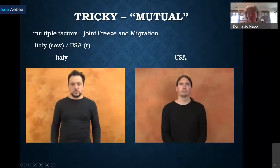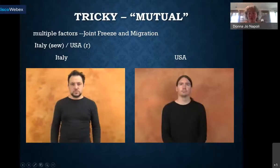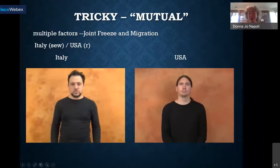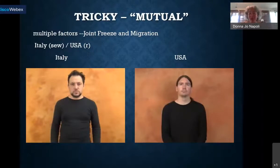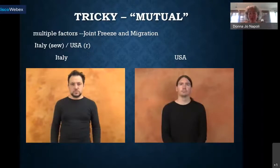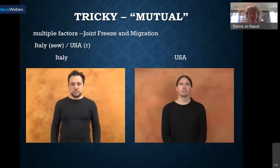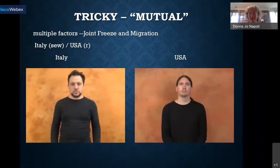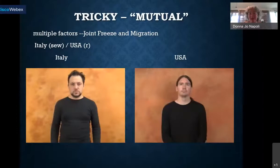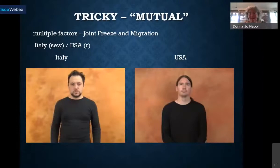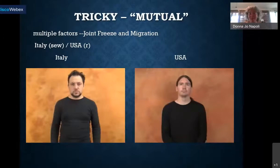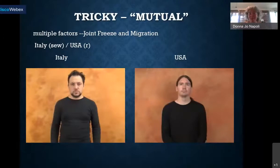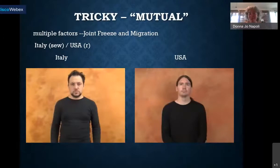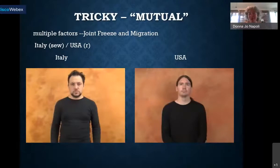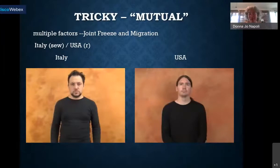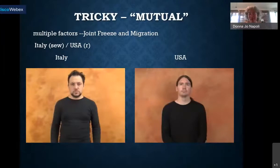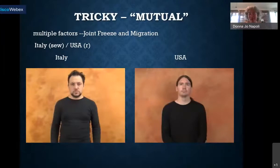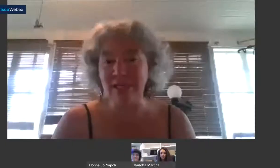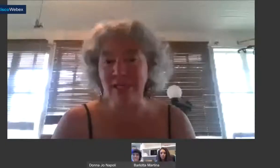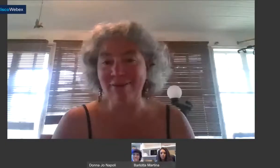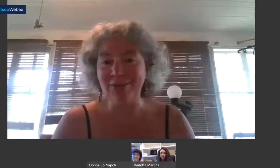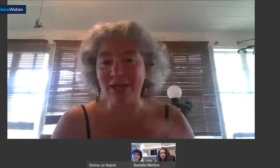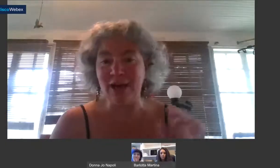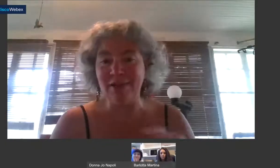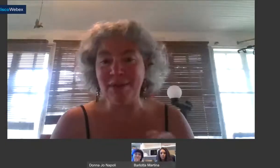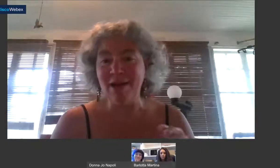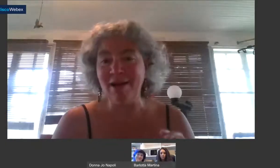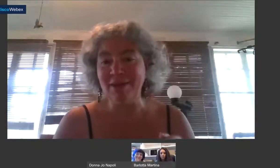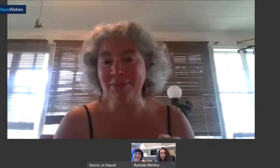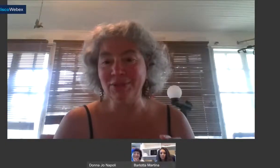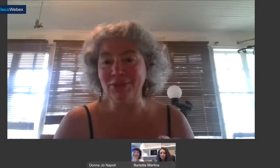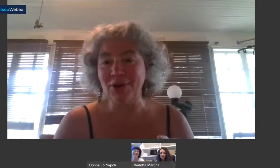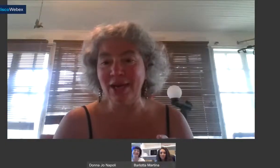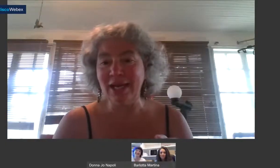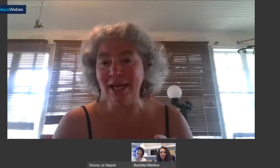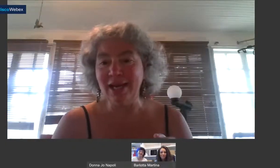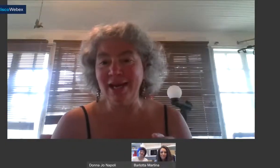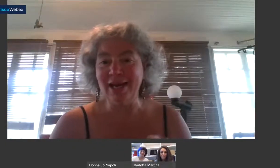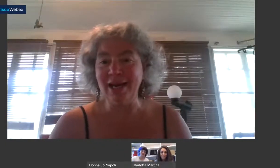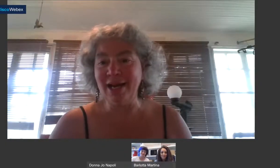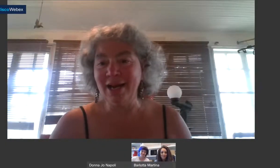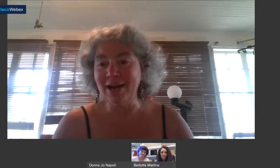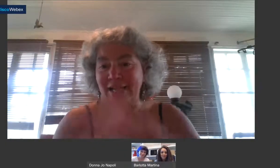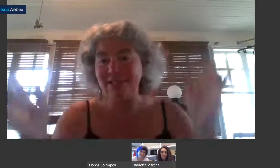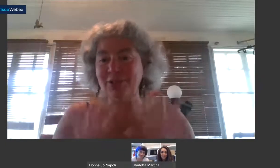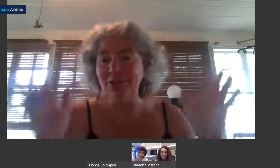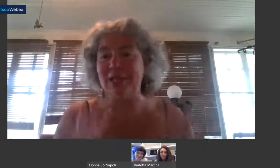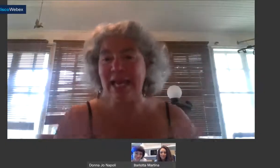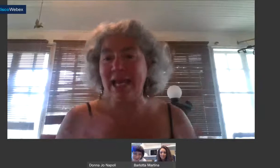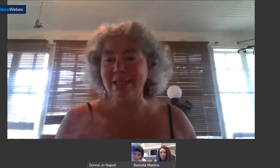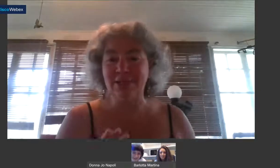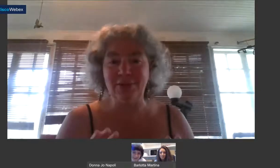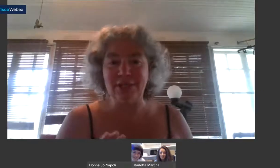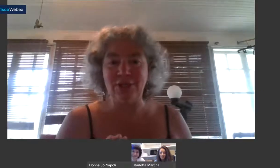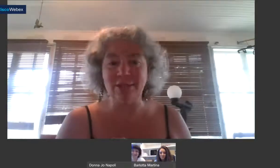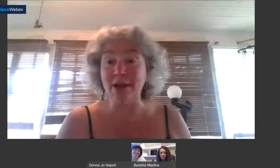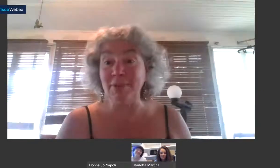sharing, and I have stolen a lot of your time. I'm sorry. All right, so you can ask questions. Are we